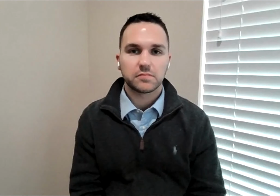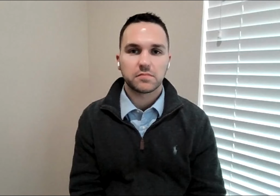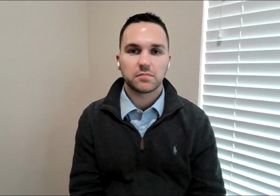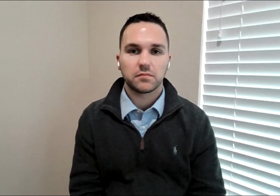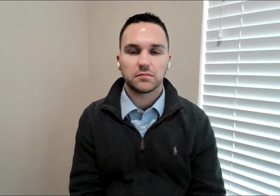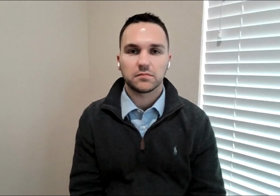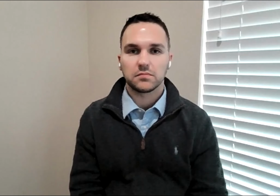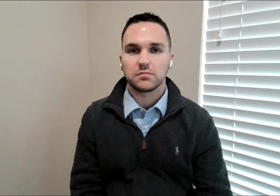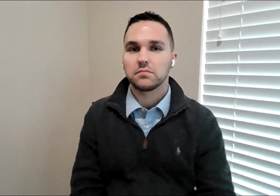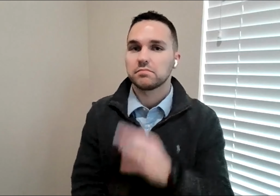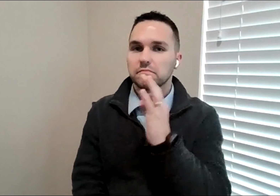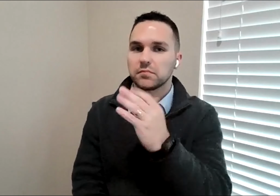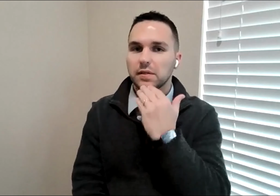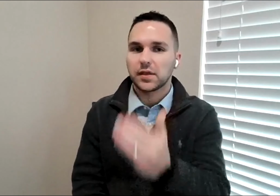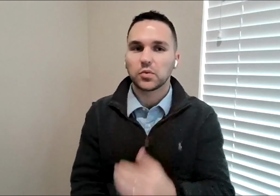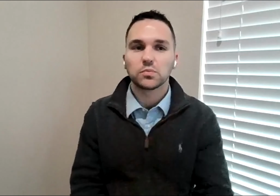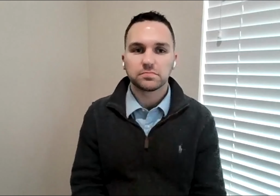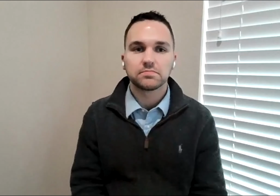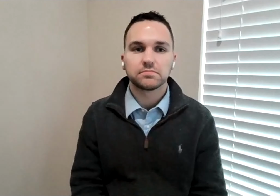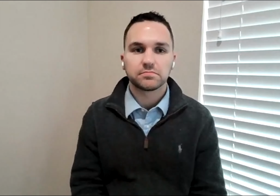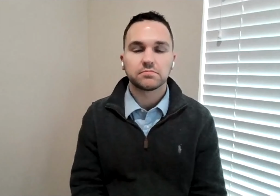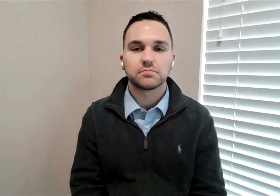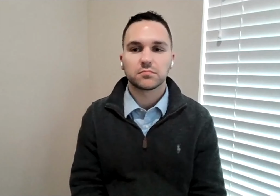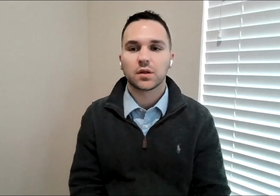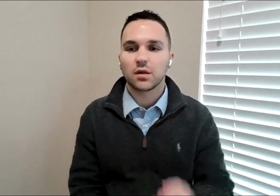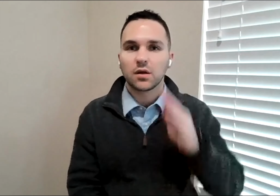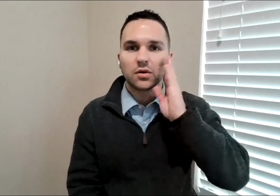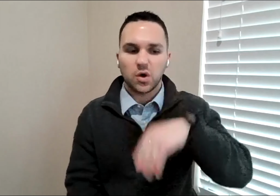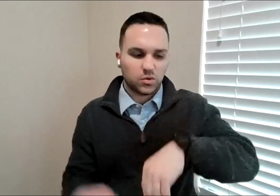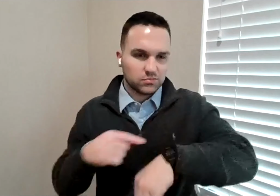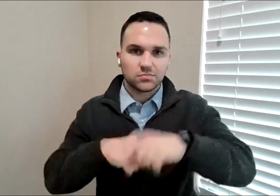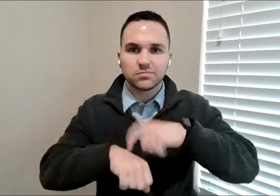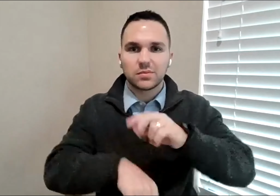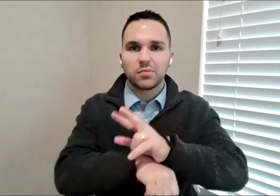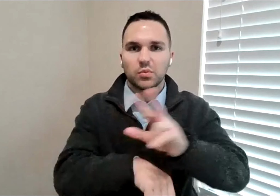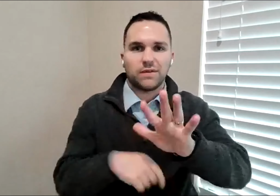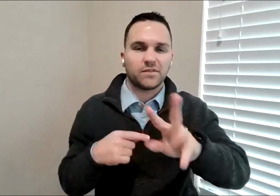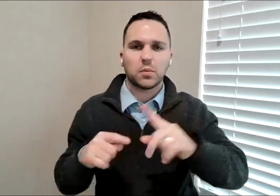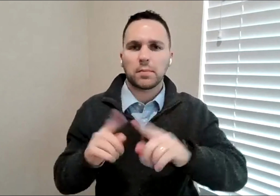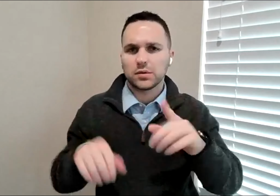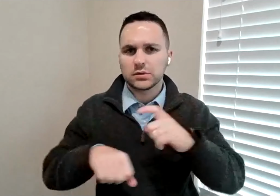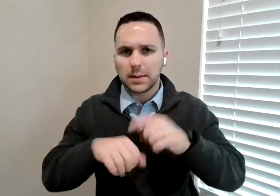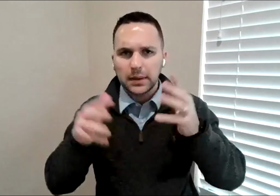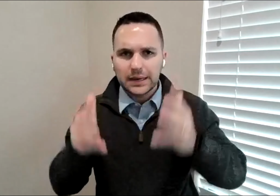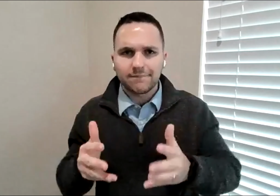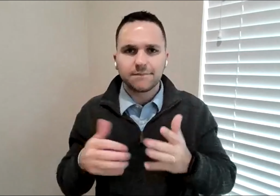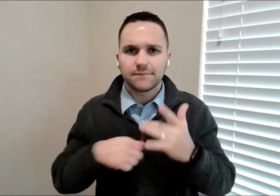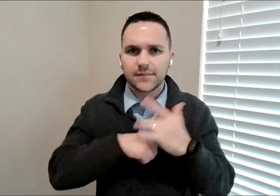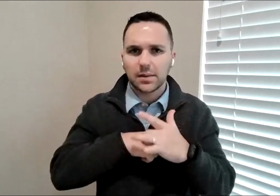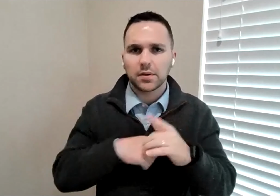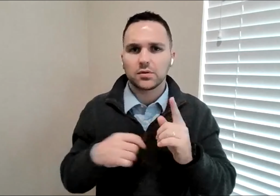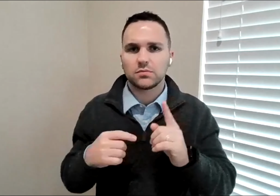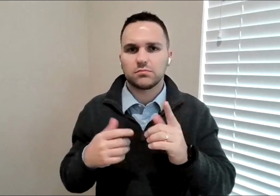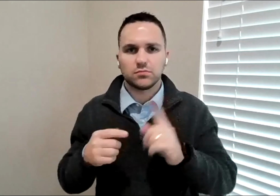Thank you. So I know we're at 3:52, but I think we have a little bit of time just to follow up to that